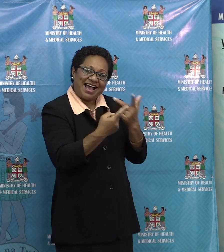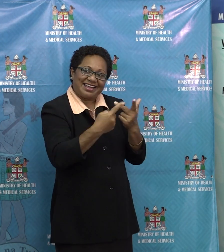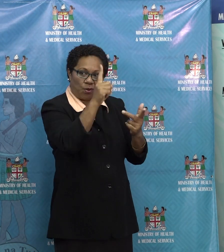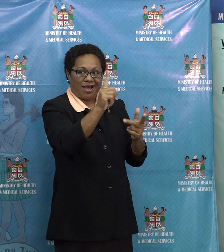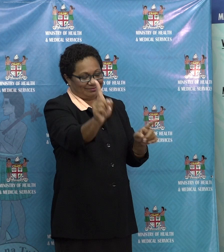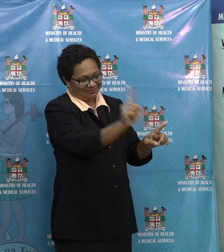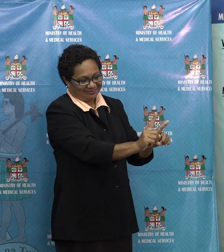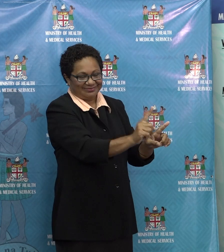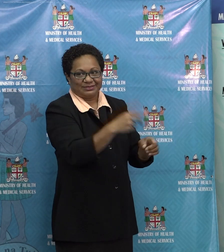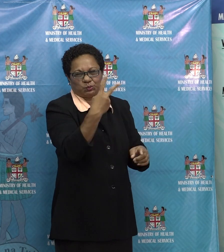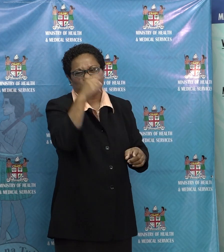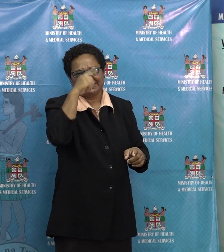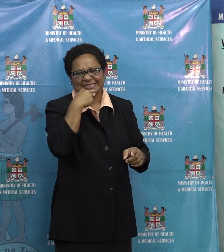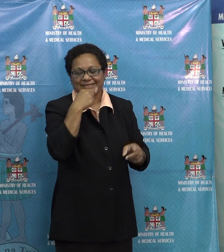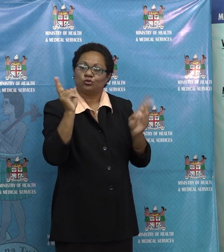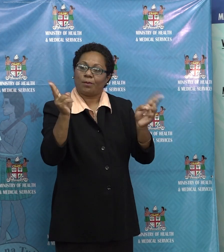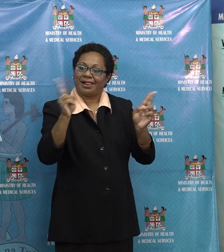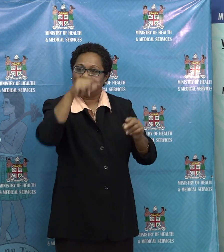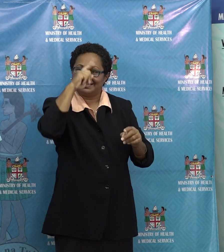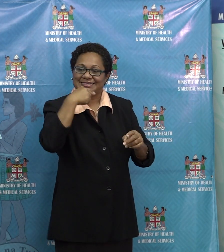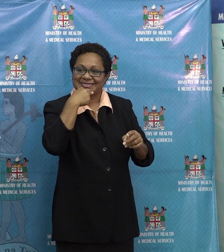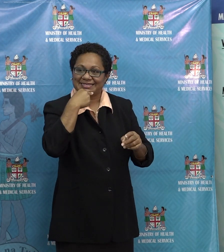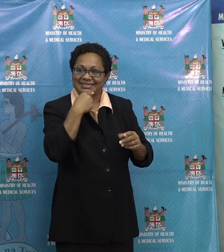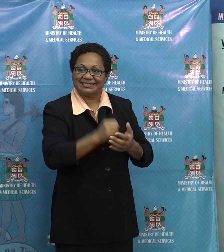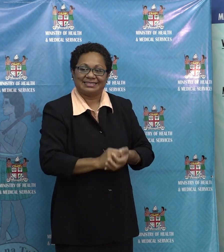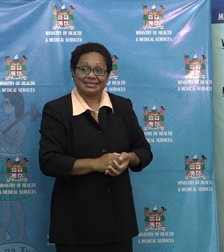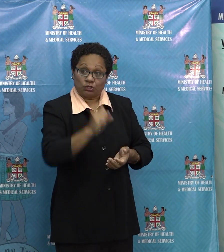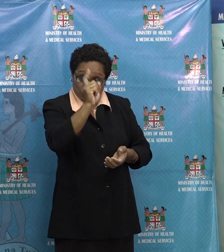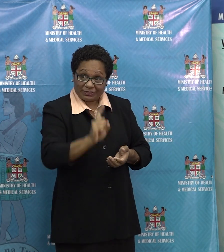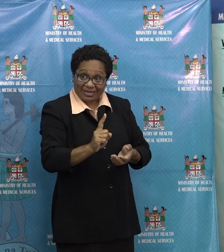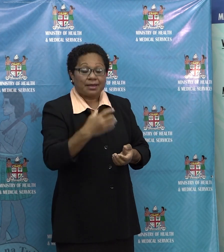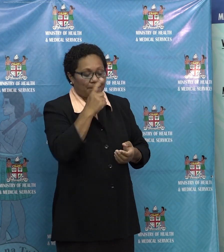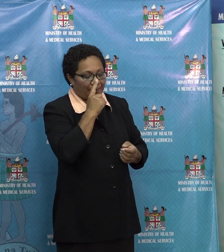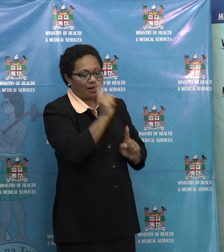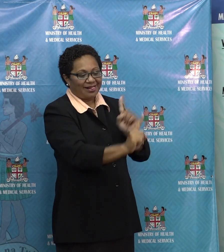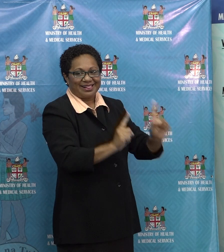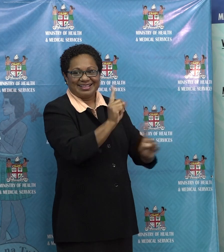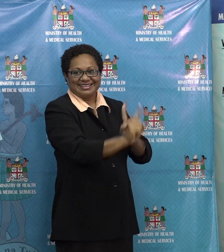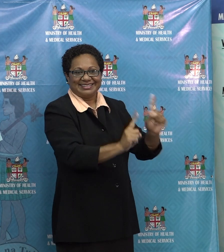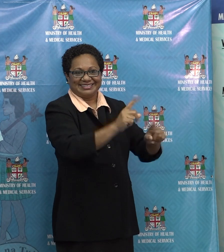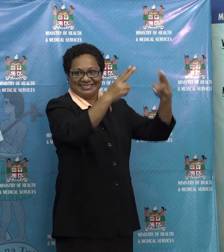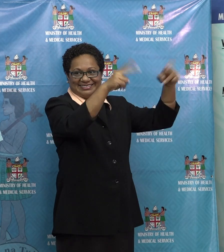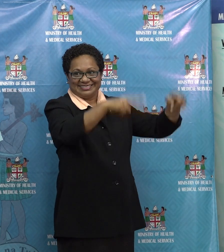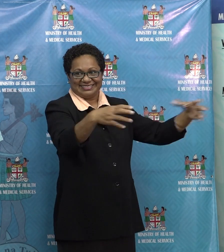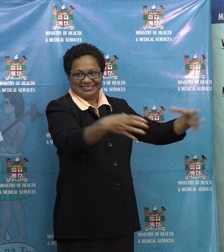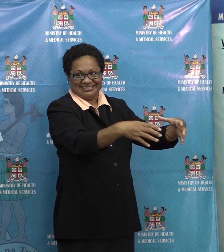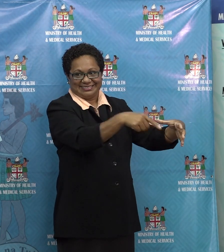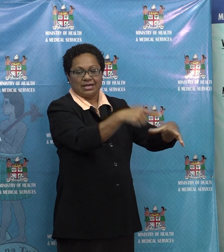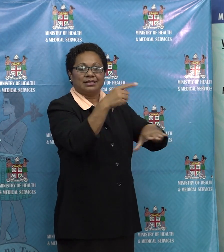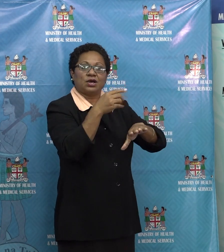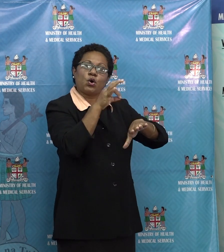But throughout today, they've continued to see patients, admit patients, and as well as undertake